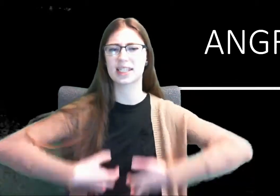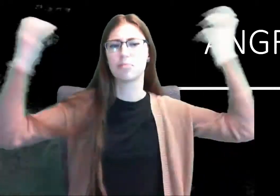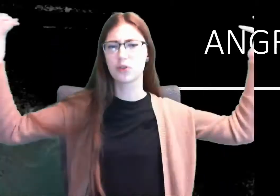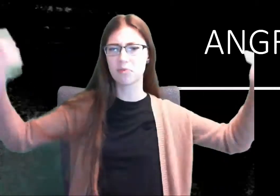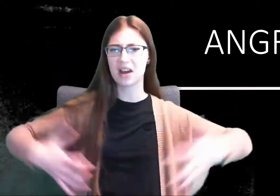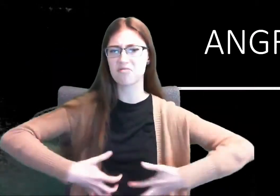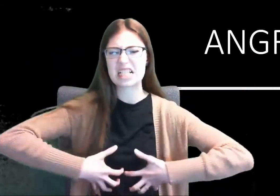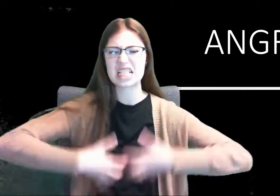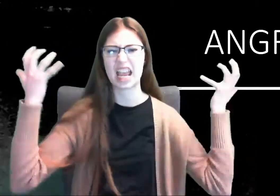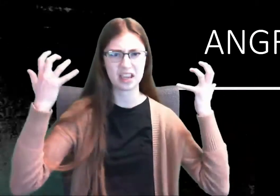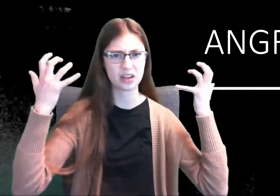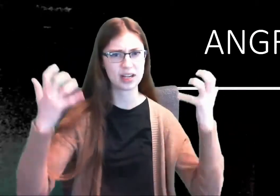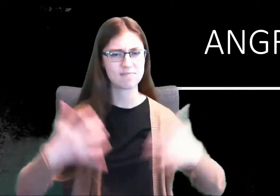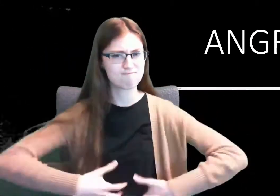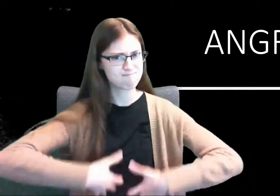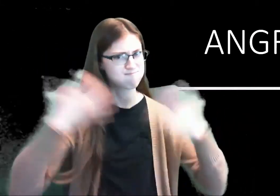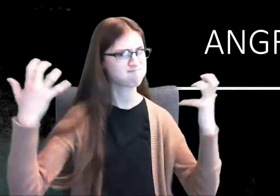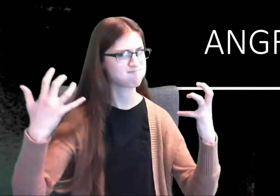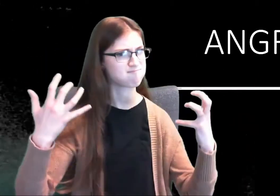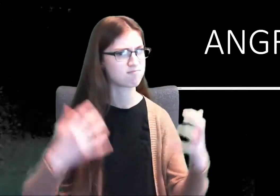move them out. Angry.